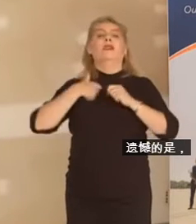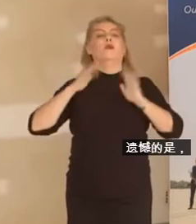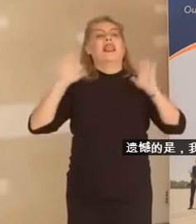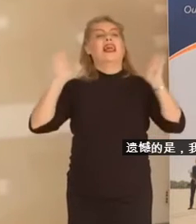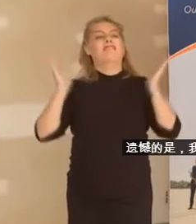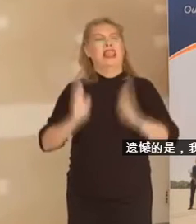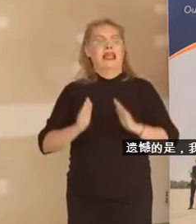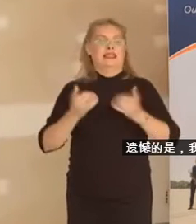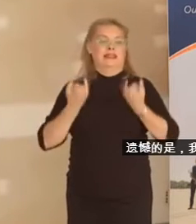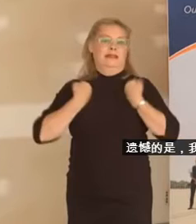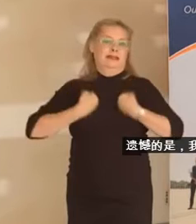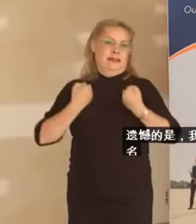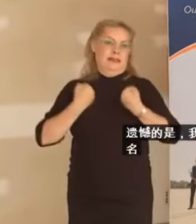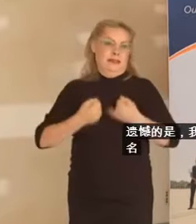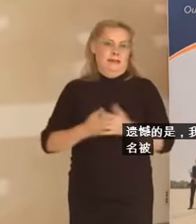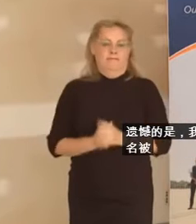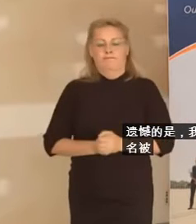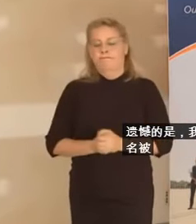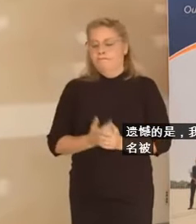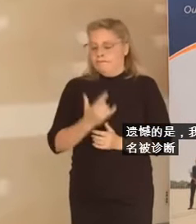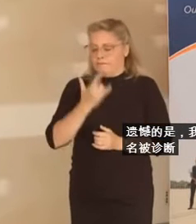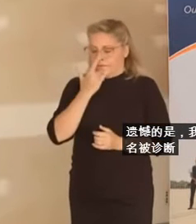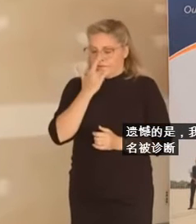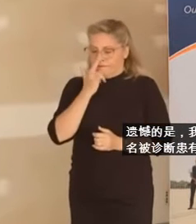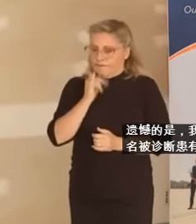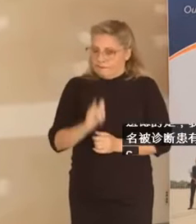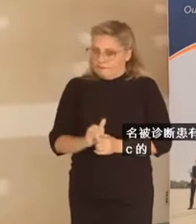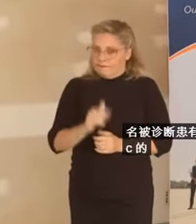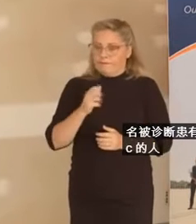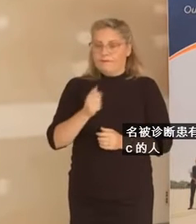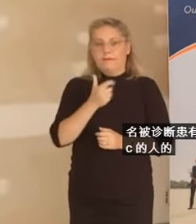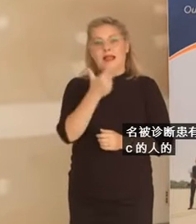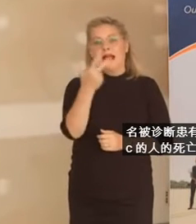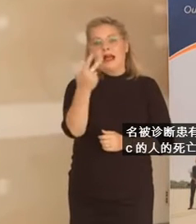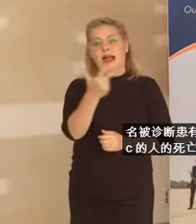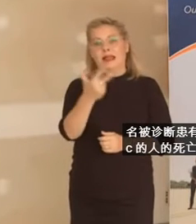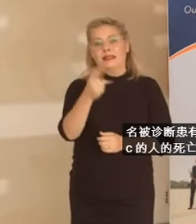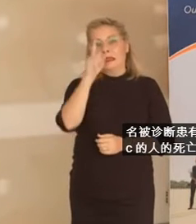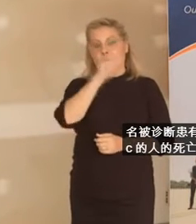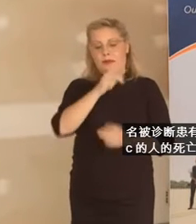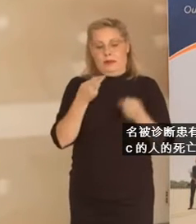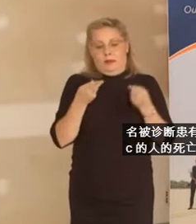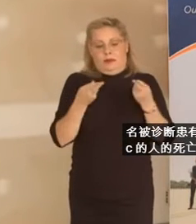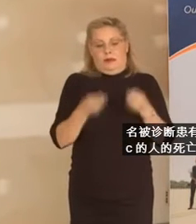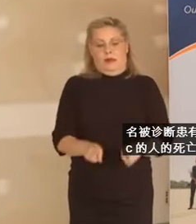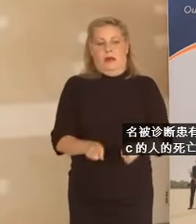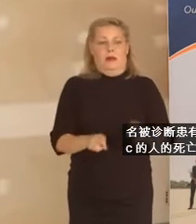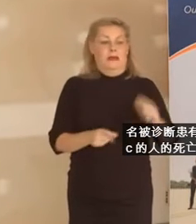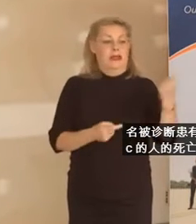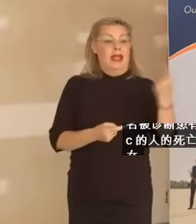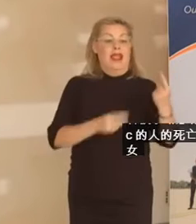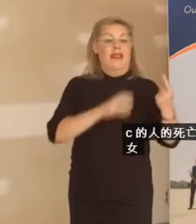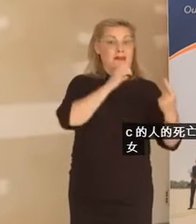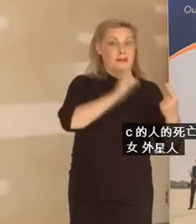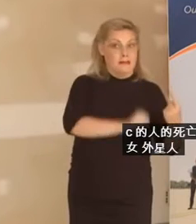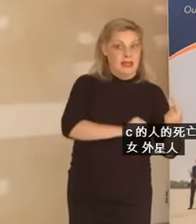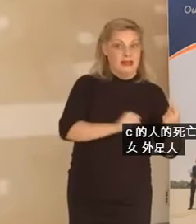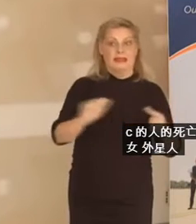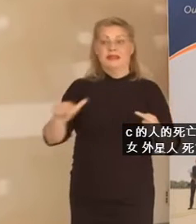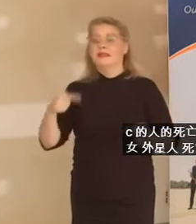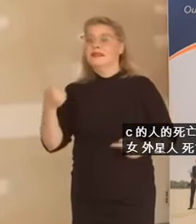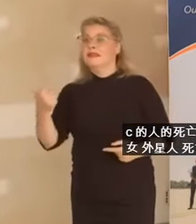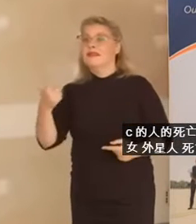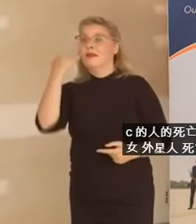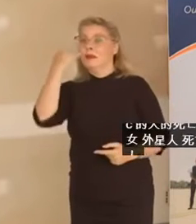Sadly, we're reporting the deaths of 18 people who've been diagnosed with COVID, 11 men and 7 women. Of the 18 people